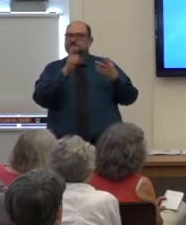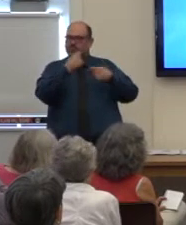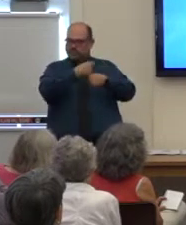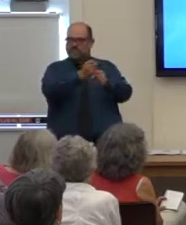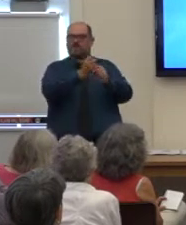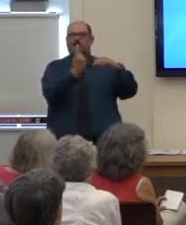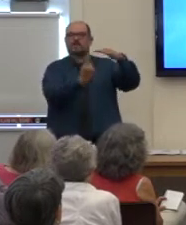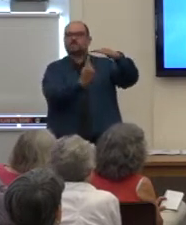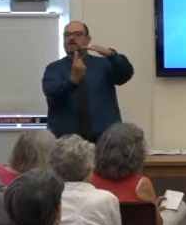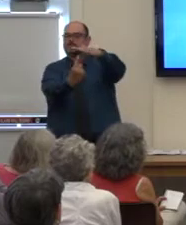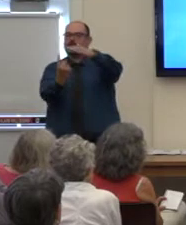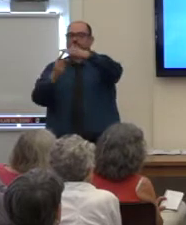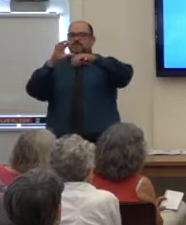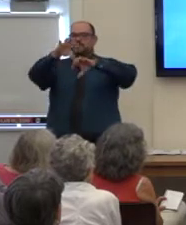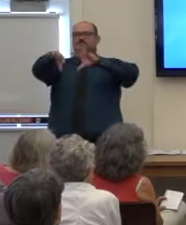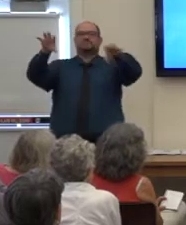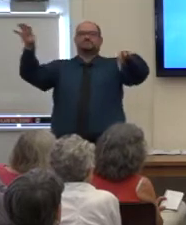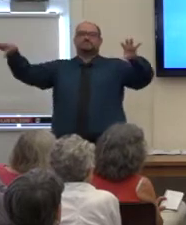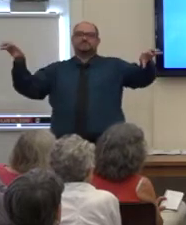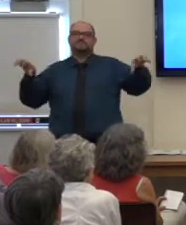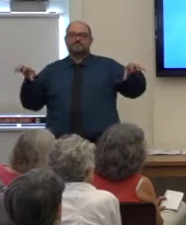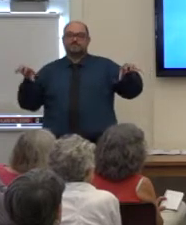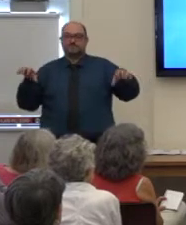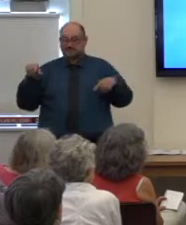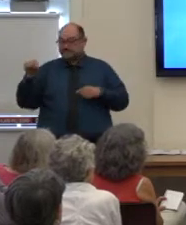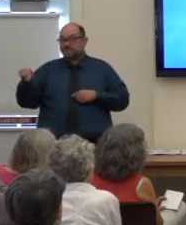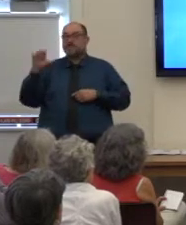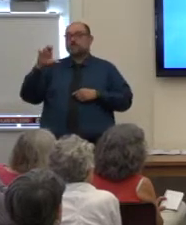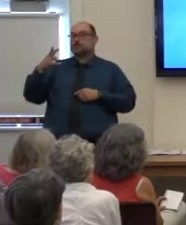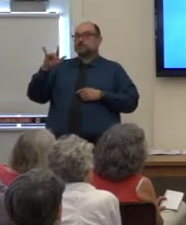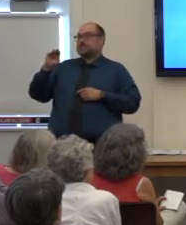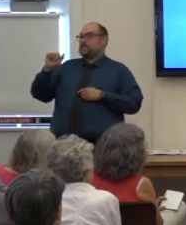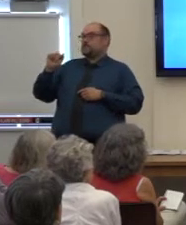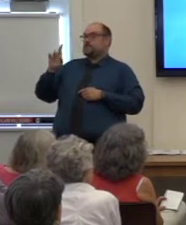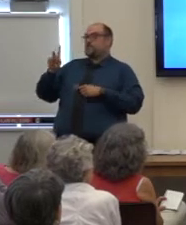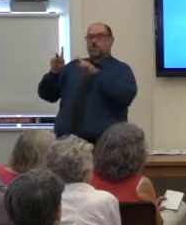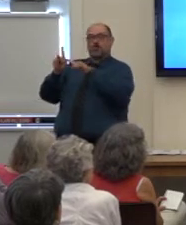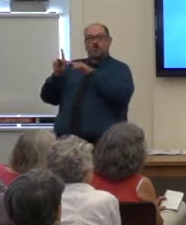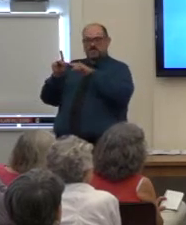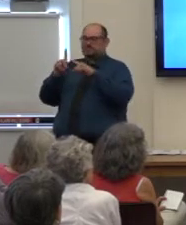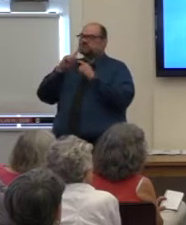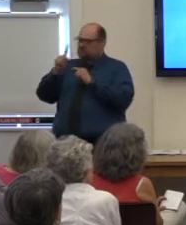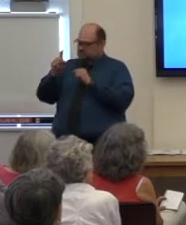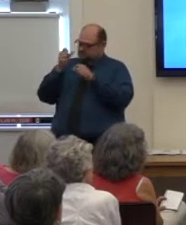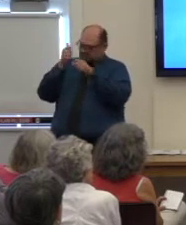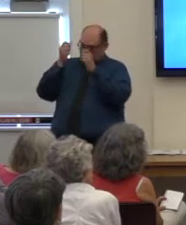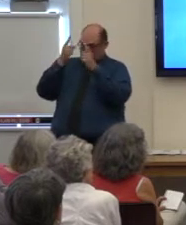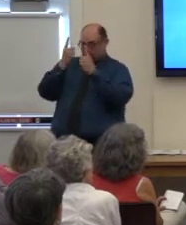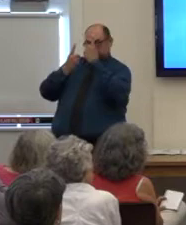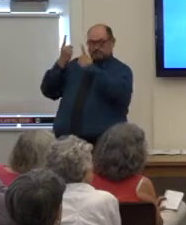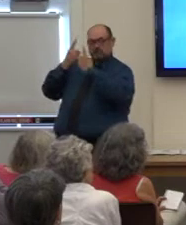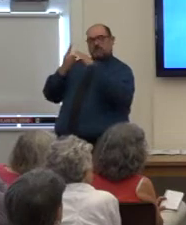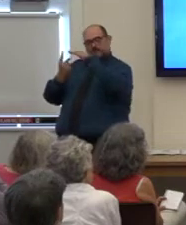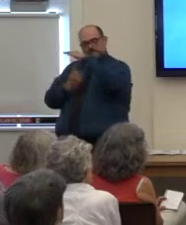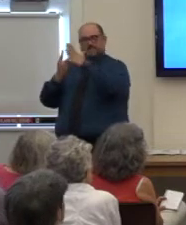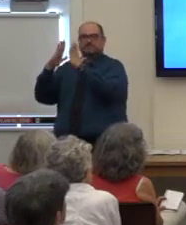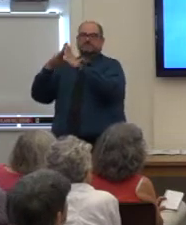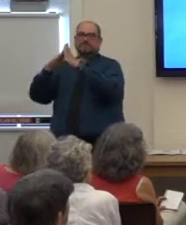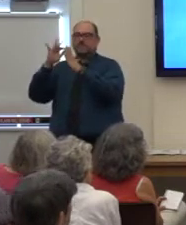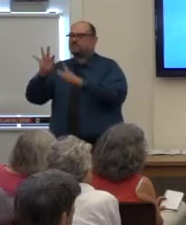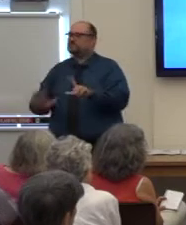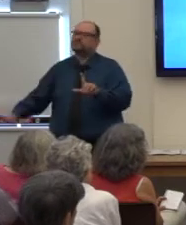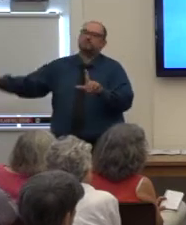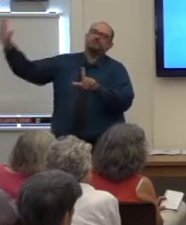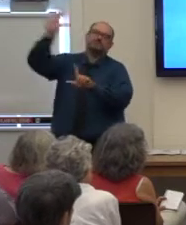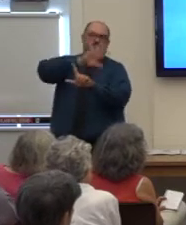let alone in those days before Chilmark had a sheltered harbor. That didn't come until 1900 or so with the